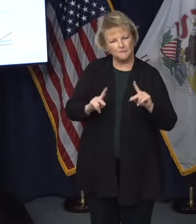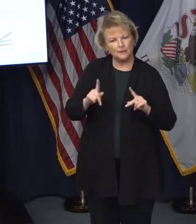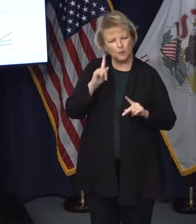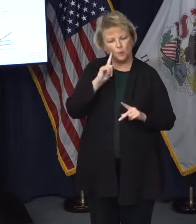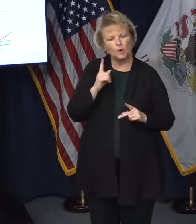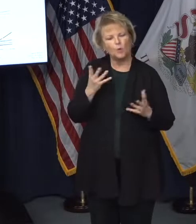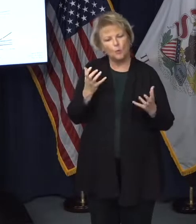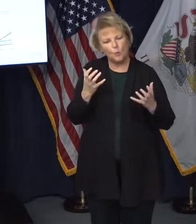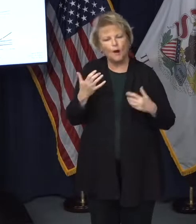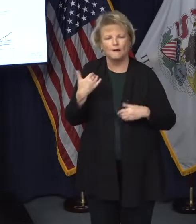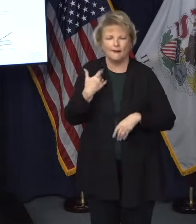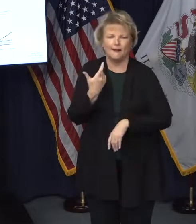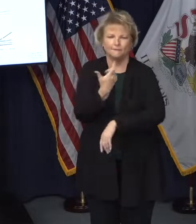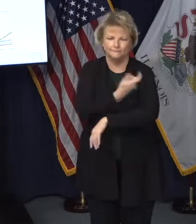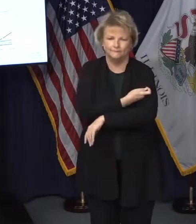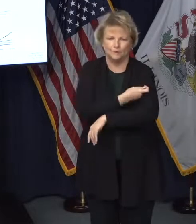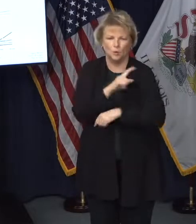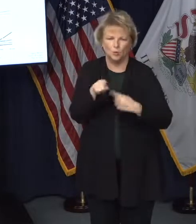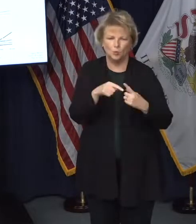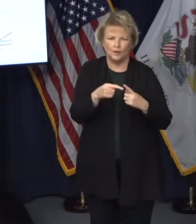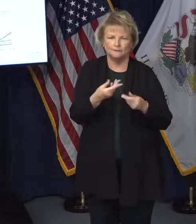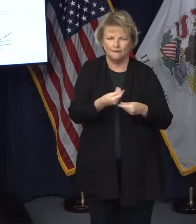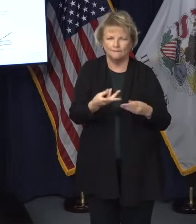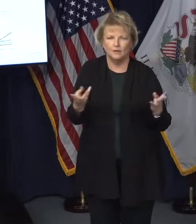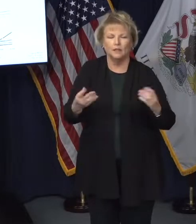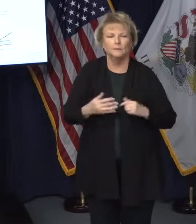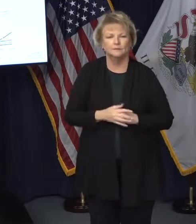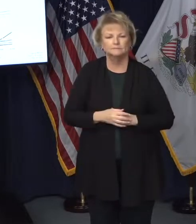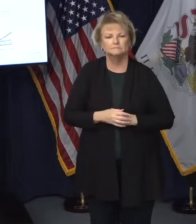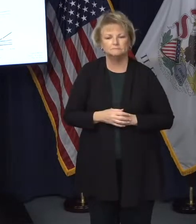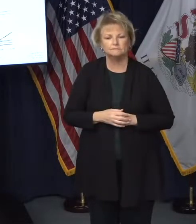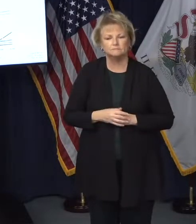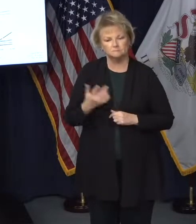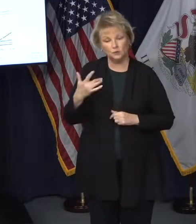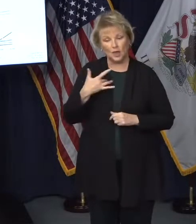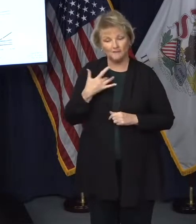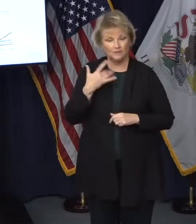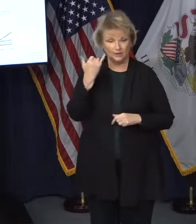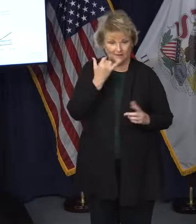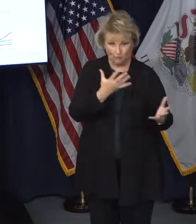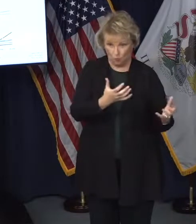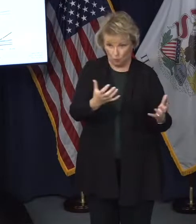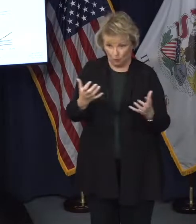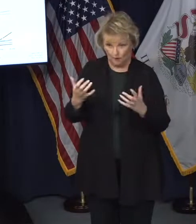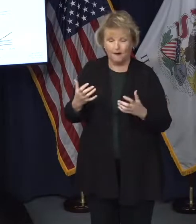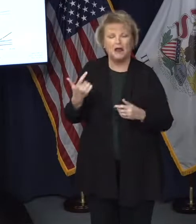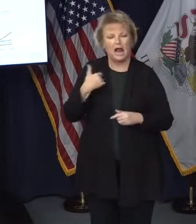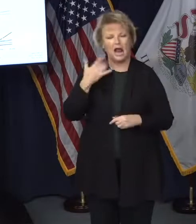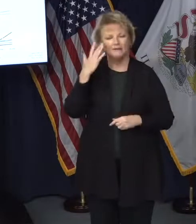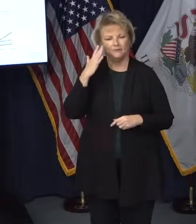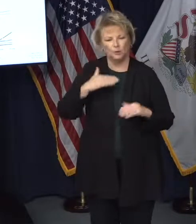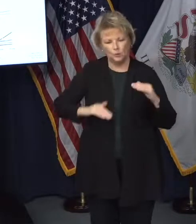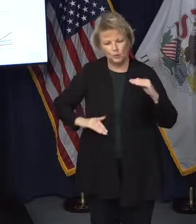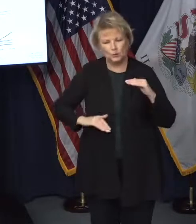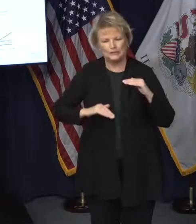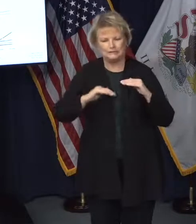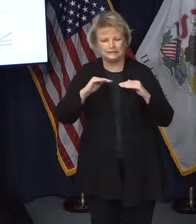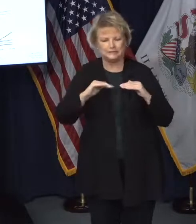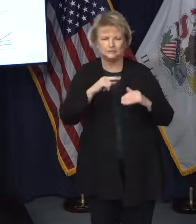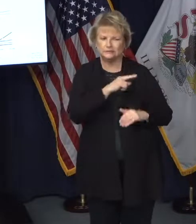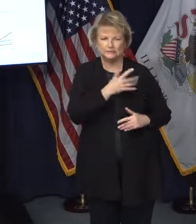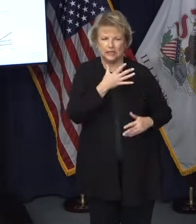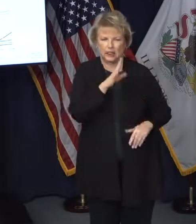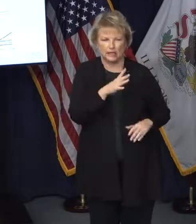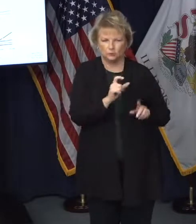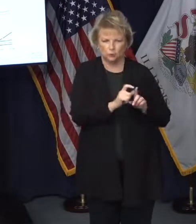to get a vaccine when the vaccines are available that we'll get to a point where, and I hate using these words, but Dr. Ezike will probably